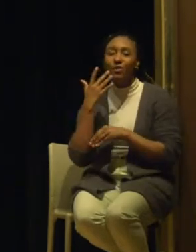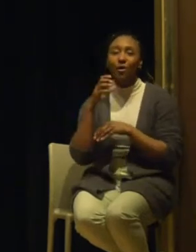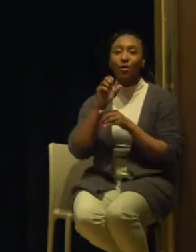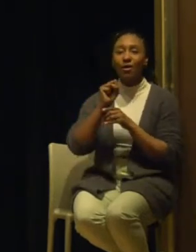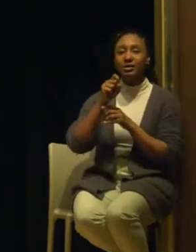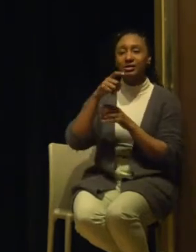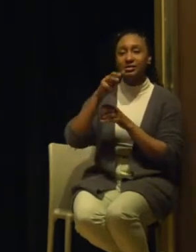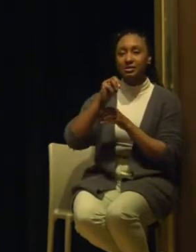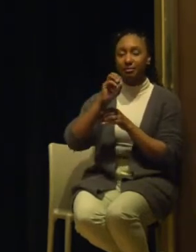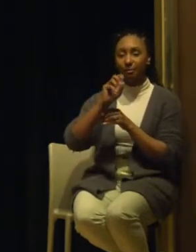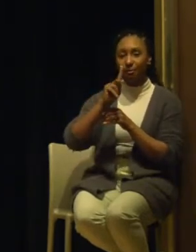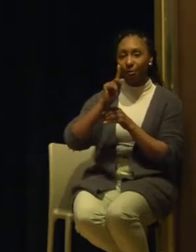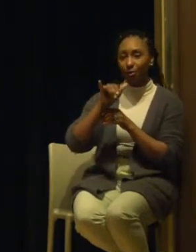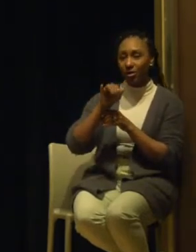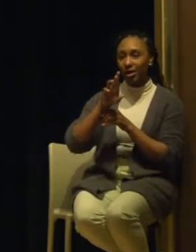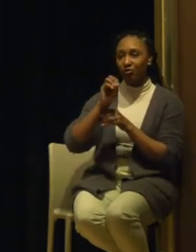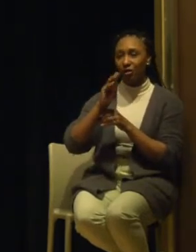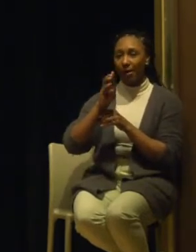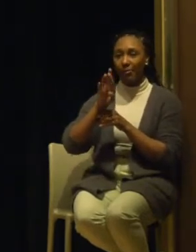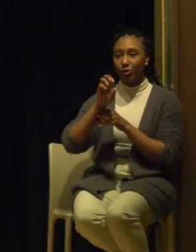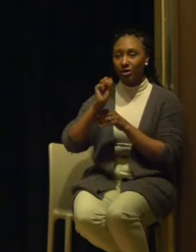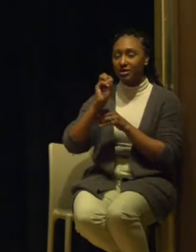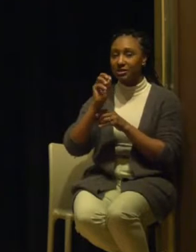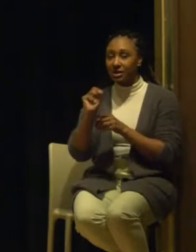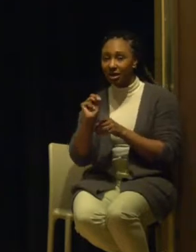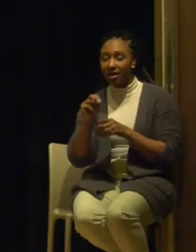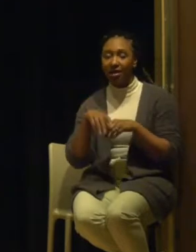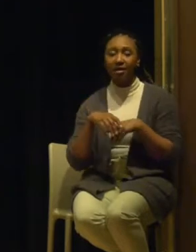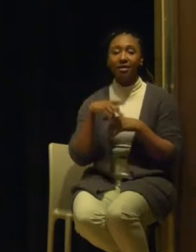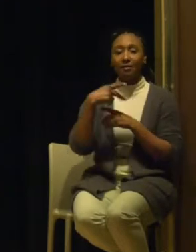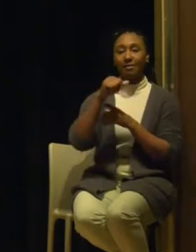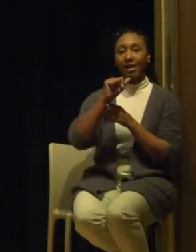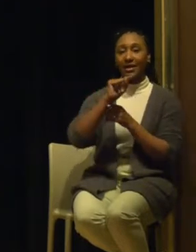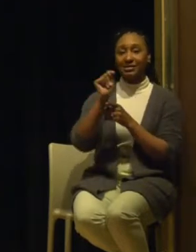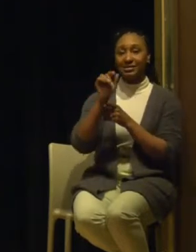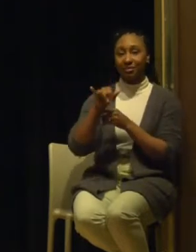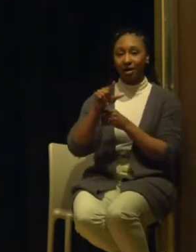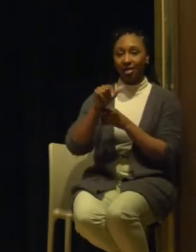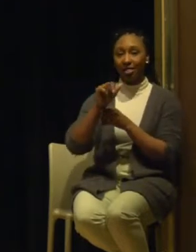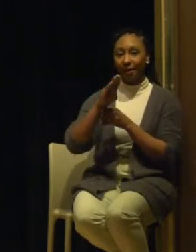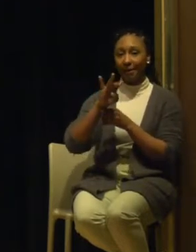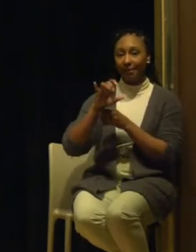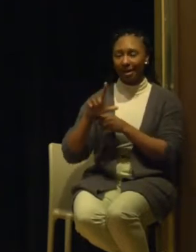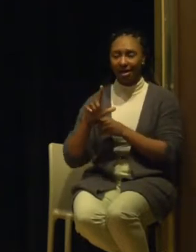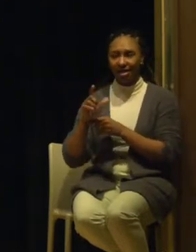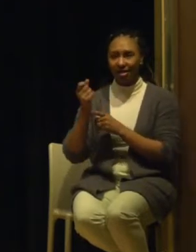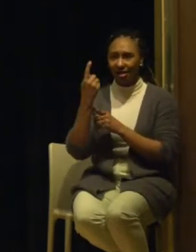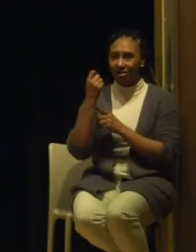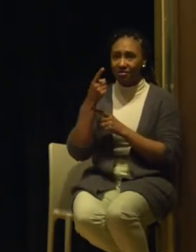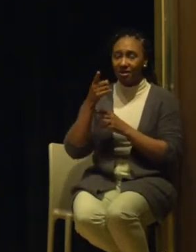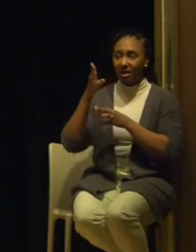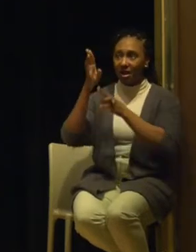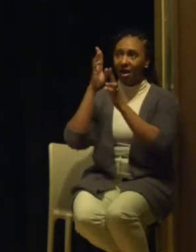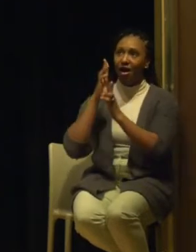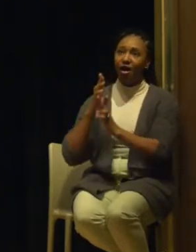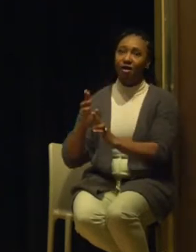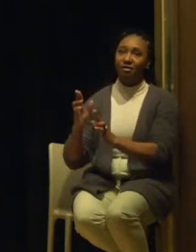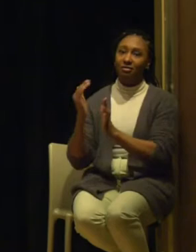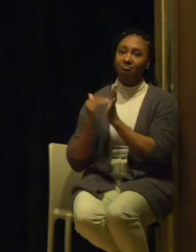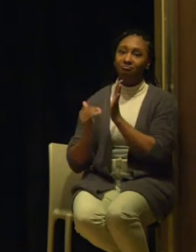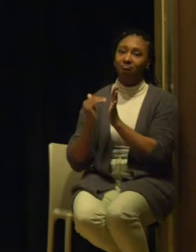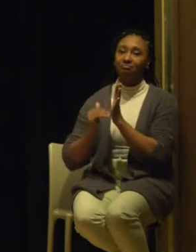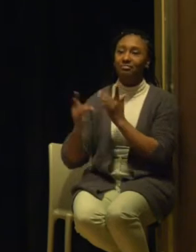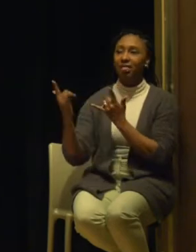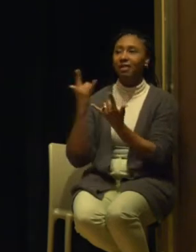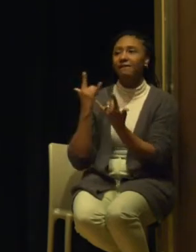or Patti LaBelle. Yep. And then all of a sudden you grow up in your career, you're giving them honors, mm-hmm, and they're saying they love